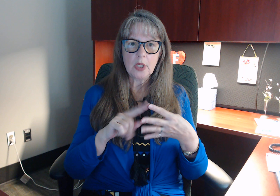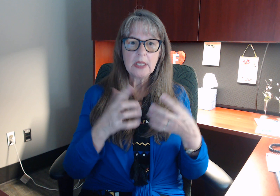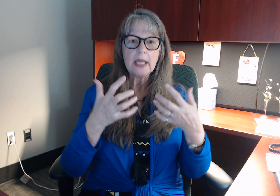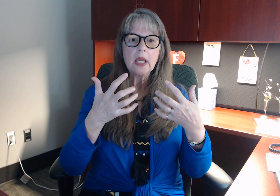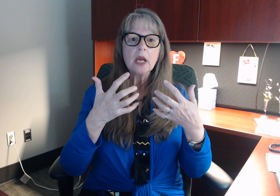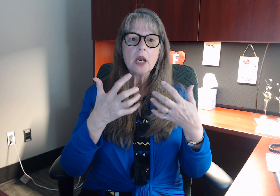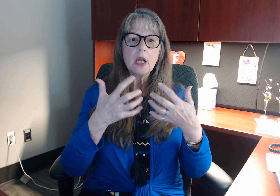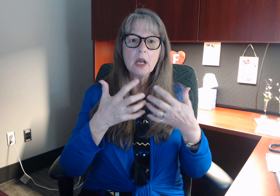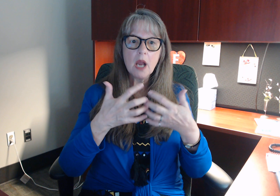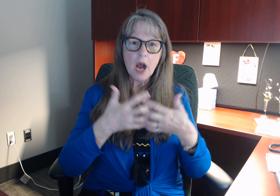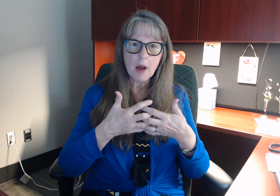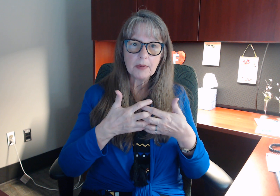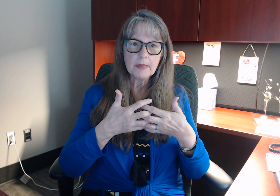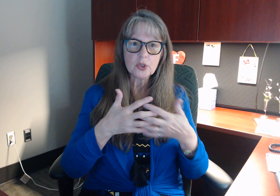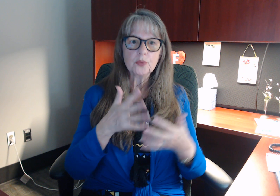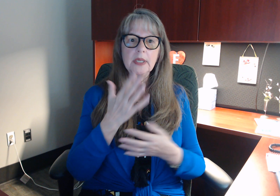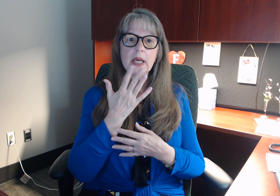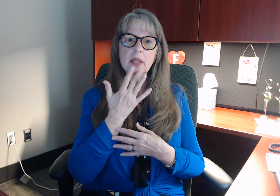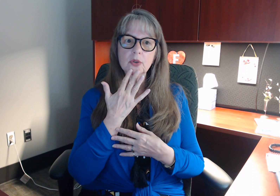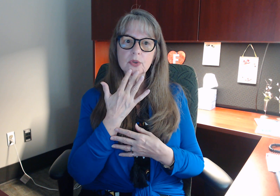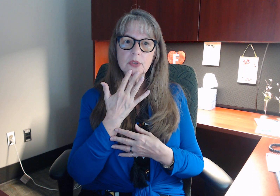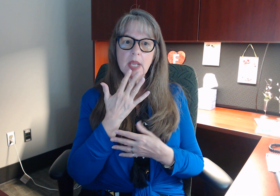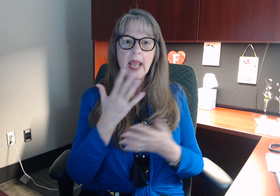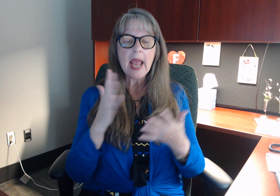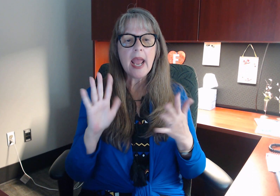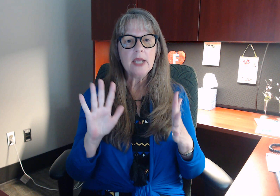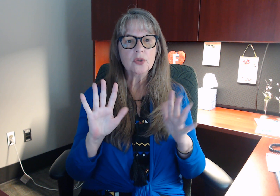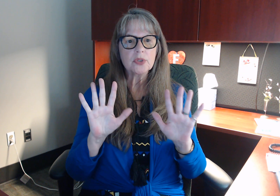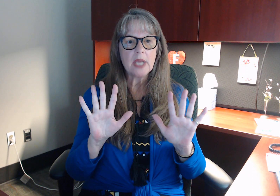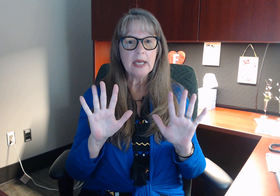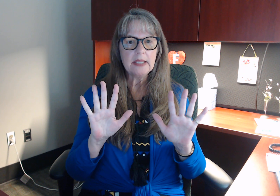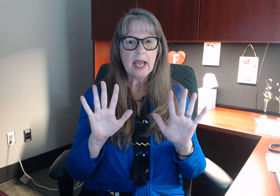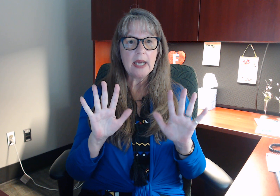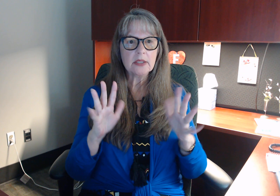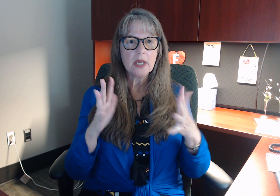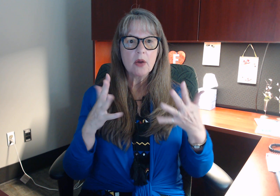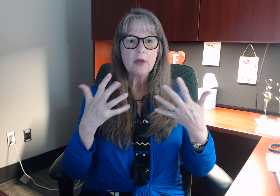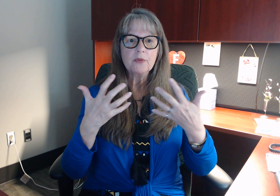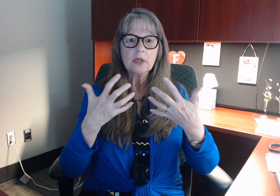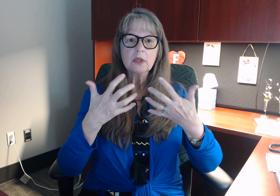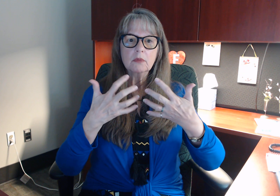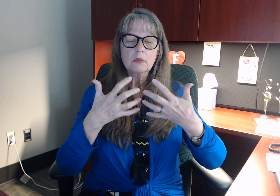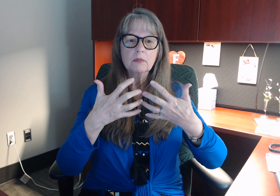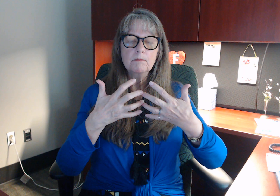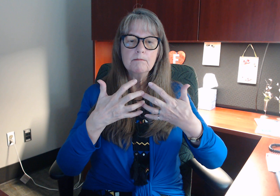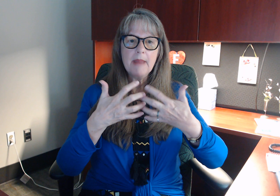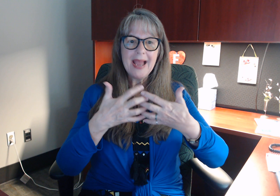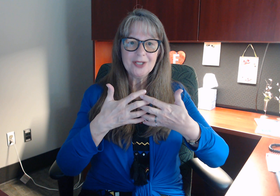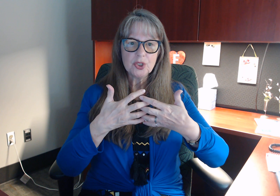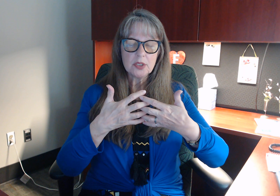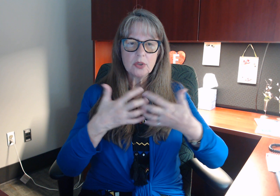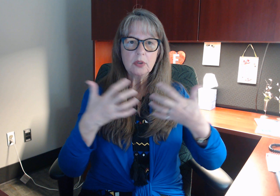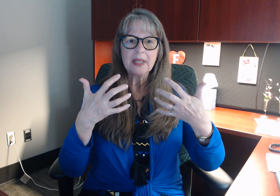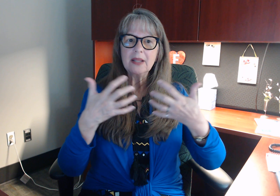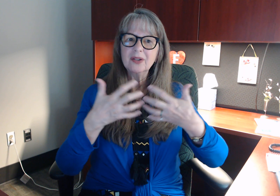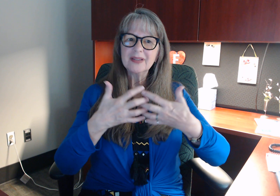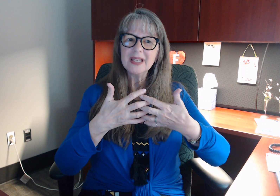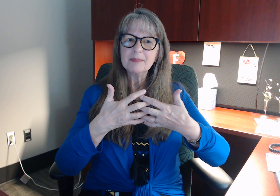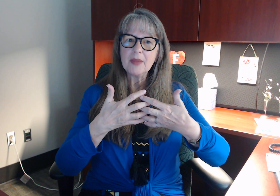like complementary colors. And you sign that if it matches. Think about that